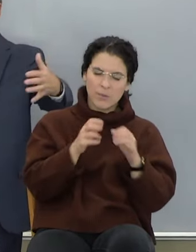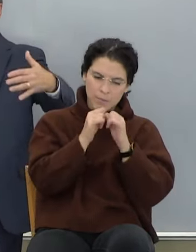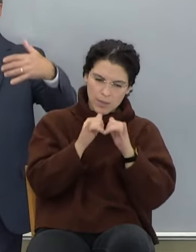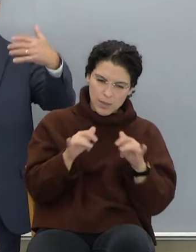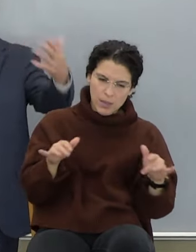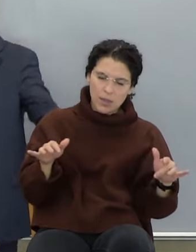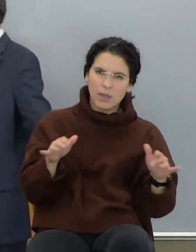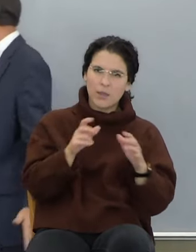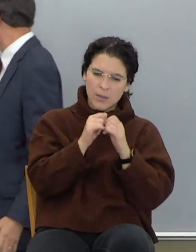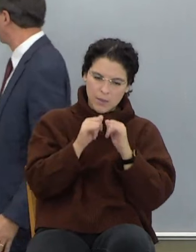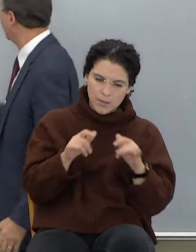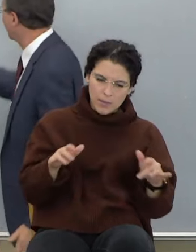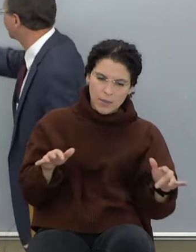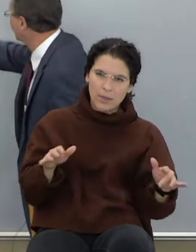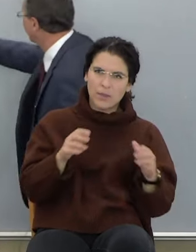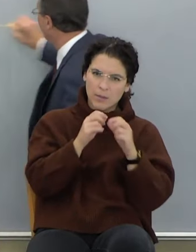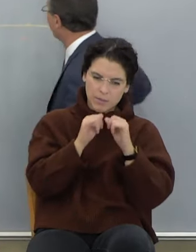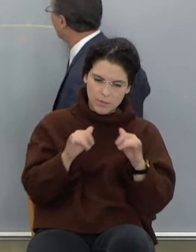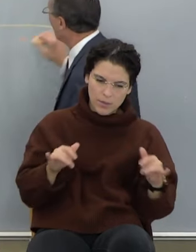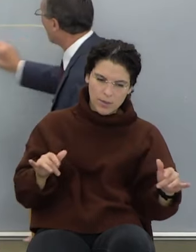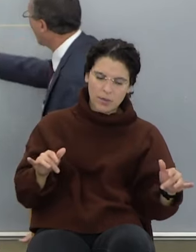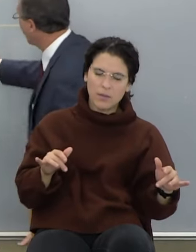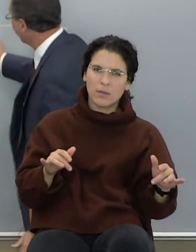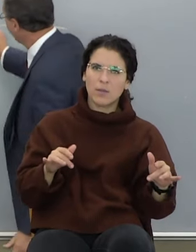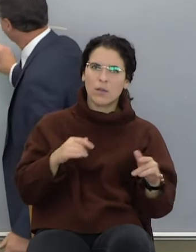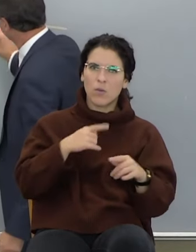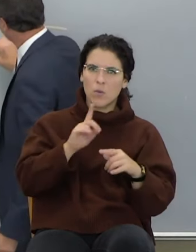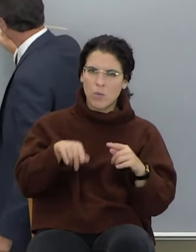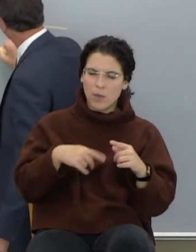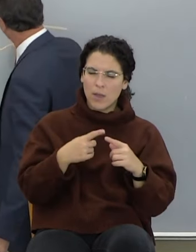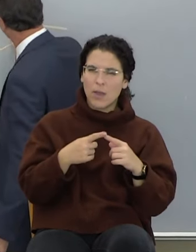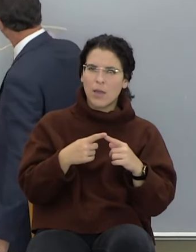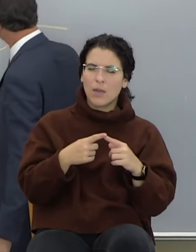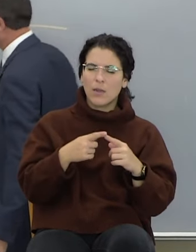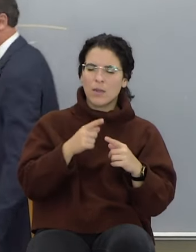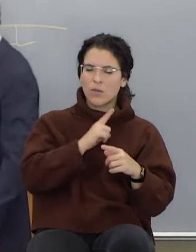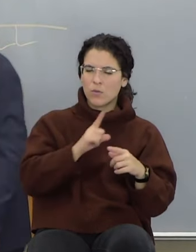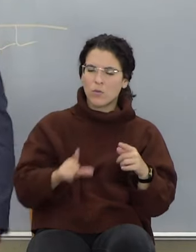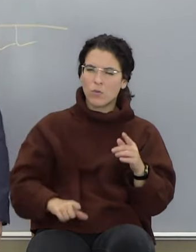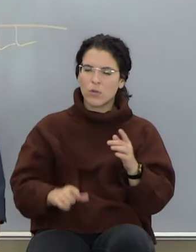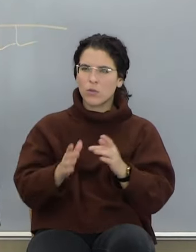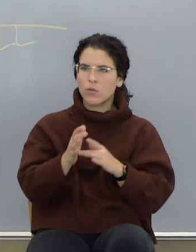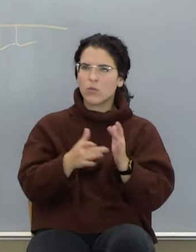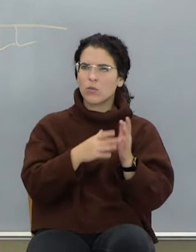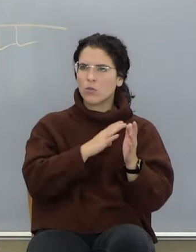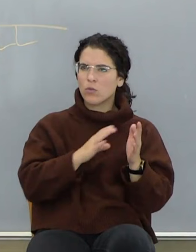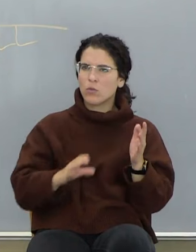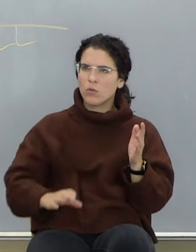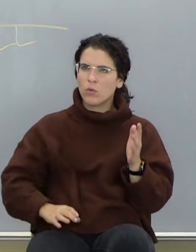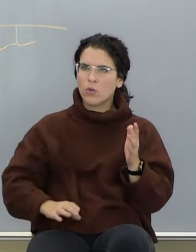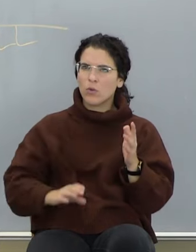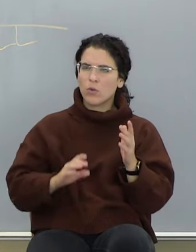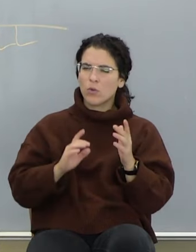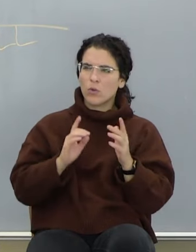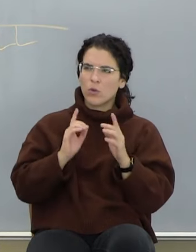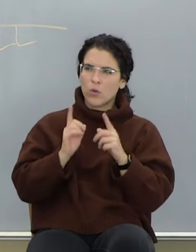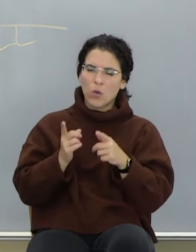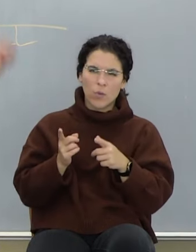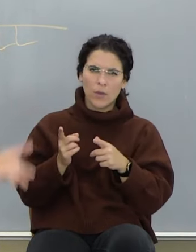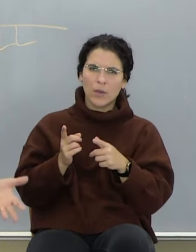blessing, blessing, blessing. When is the Lord Jesus Christ going